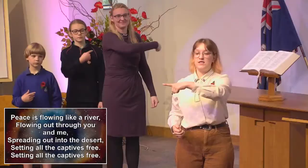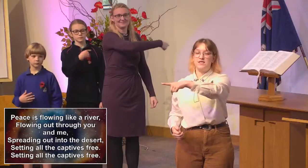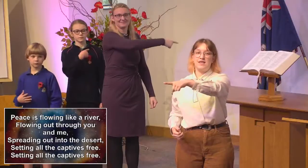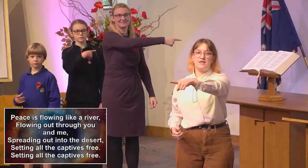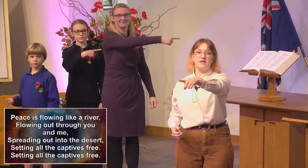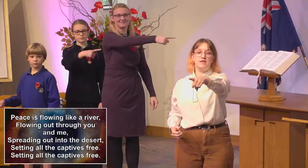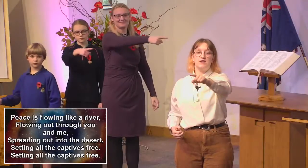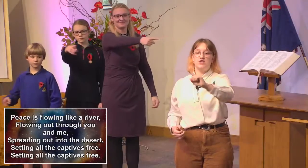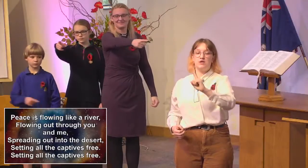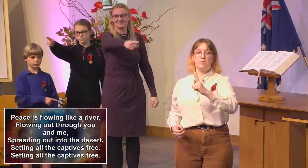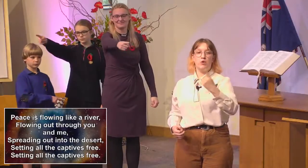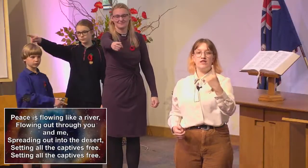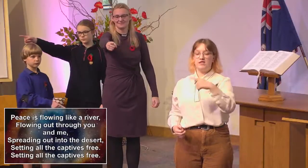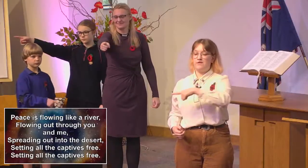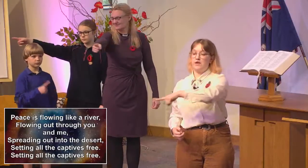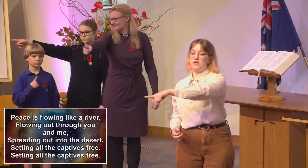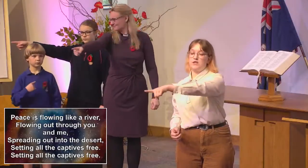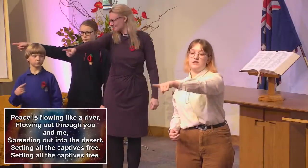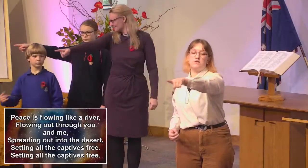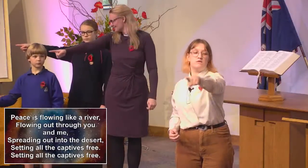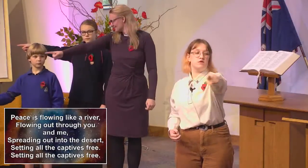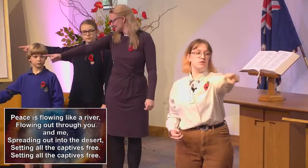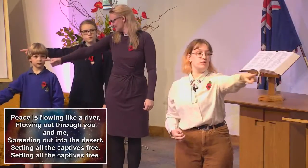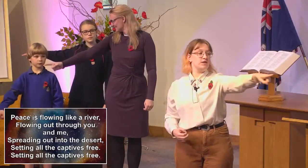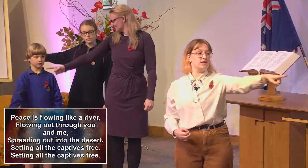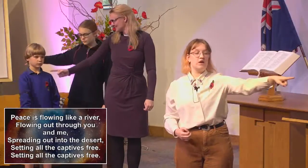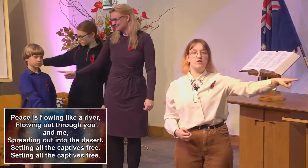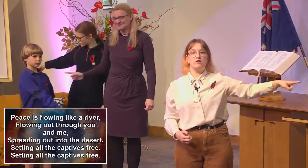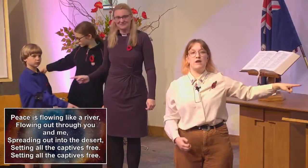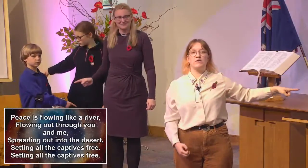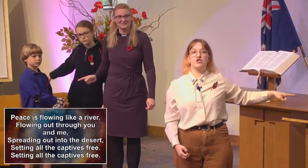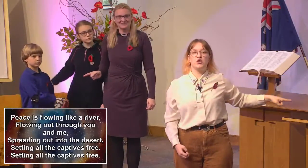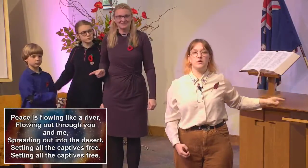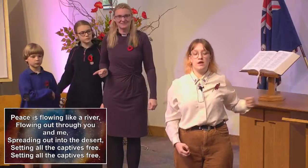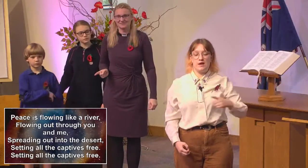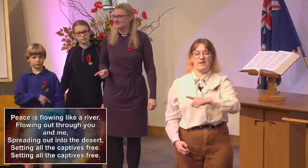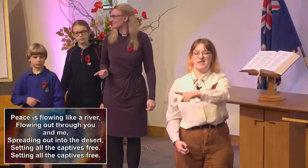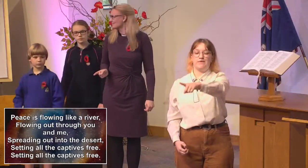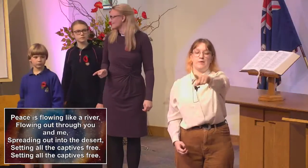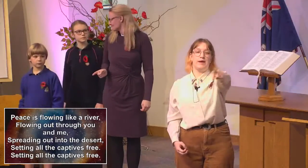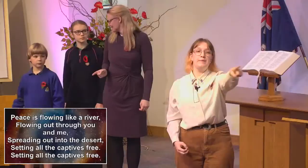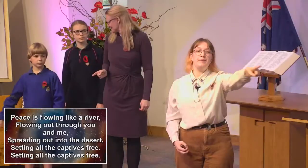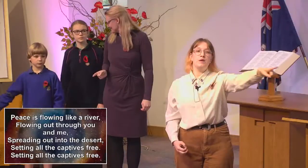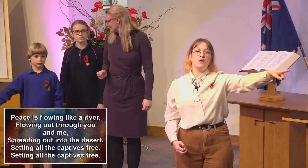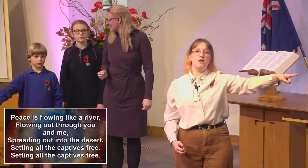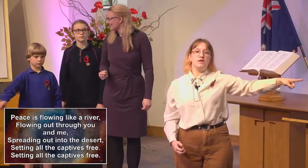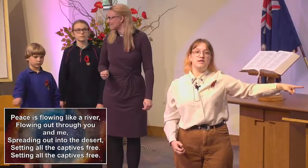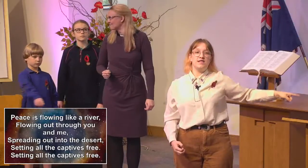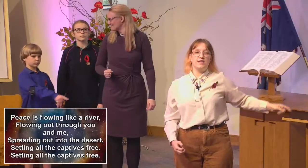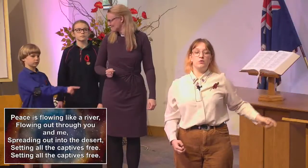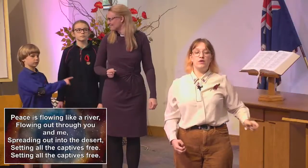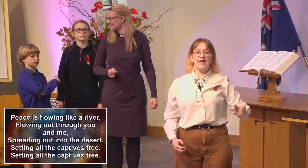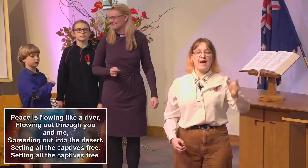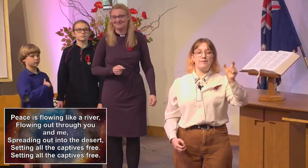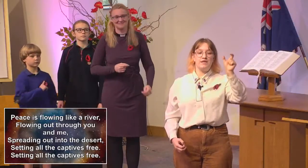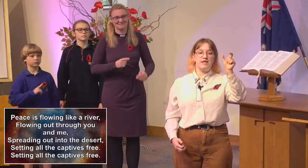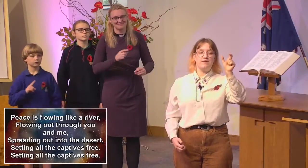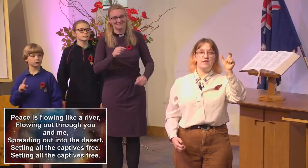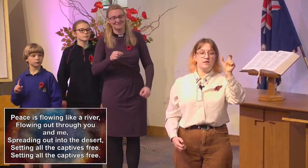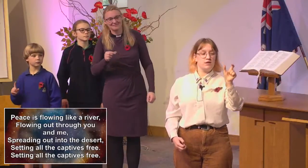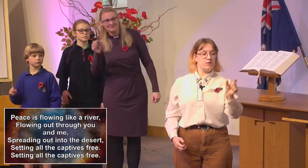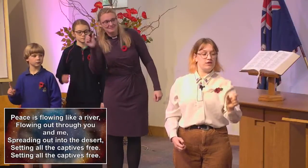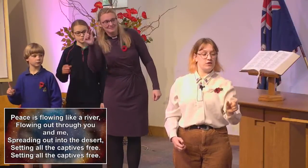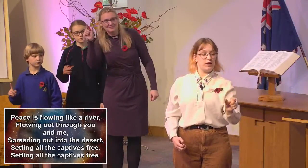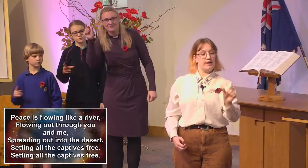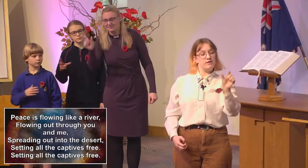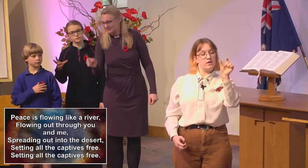flowing out into the desert. It's just a pointed finger, just do a circle around you. That means everywhere. Setting all the